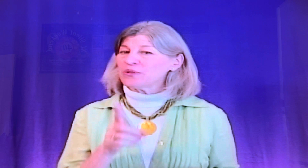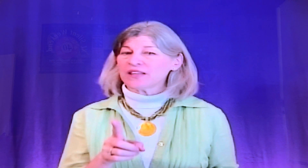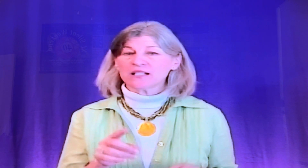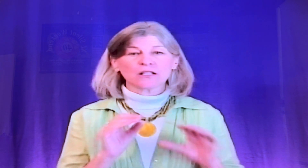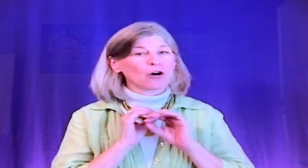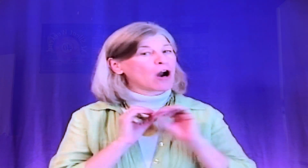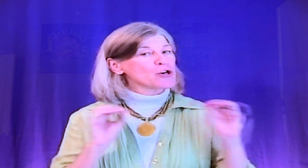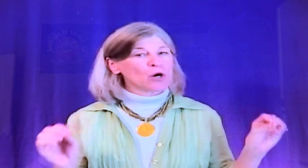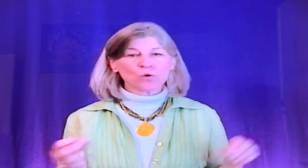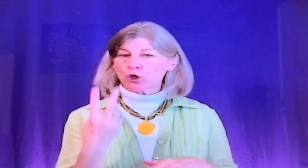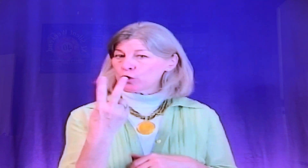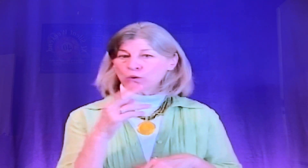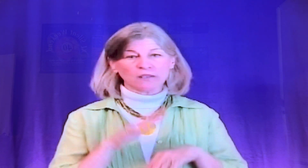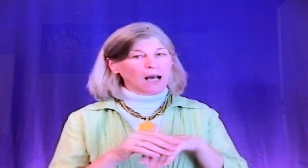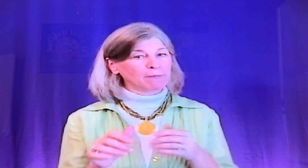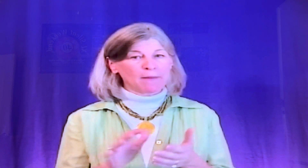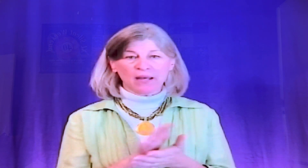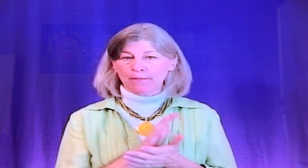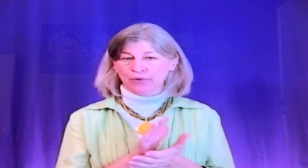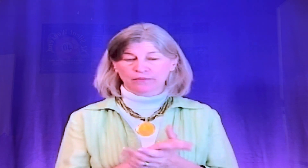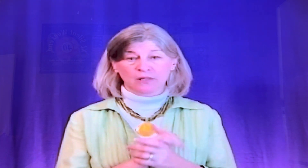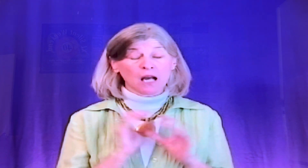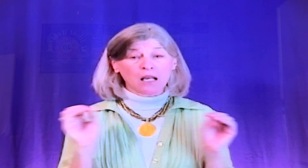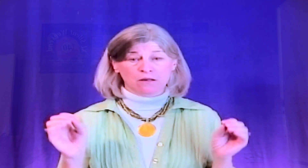is, there are no 2s on my paper. None.